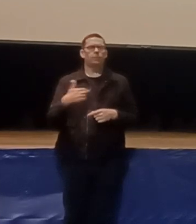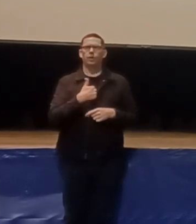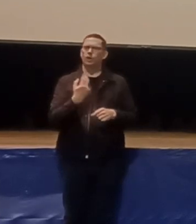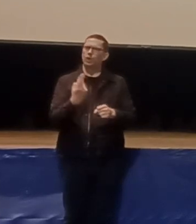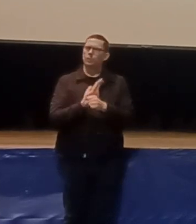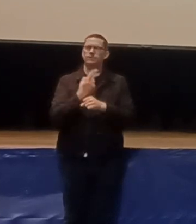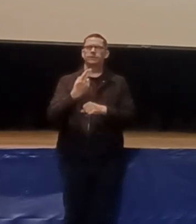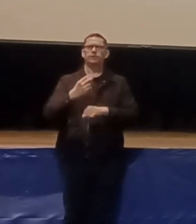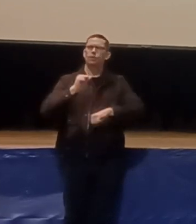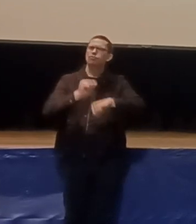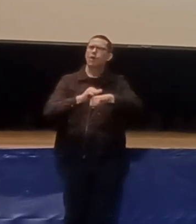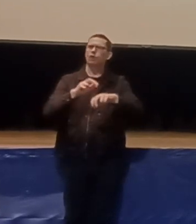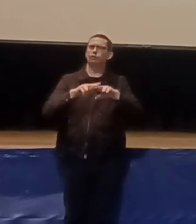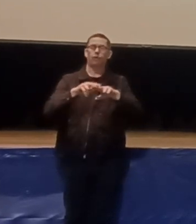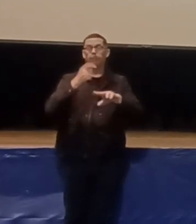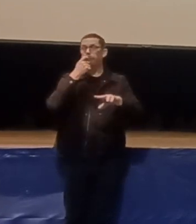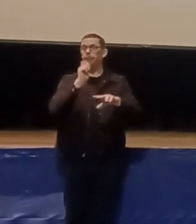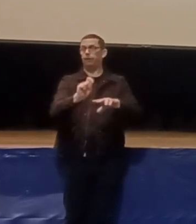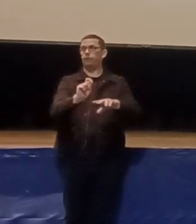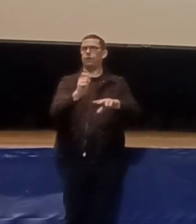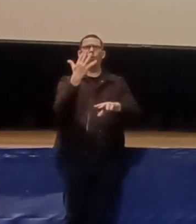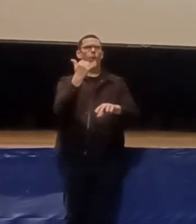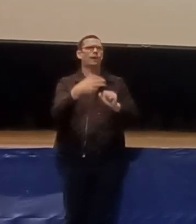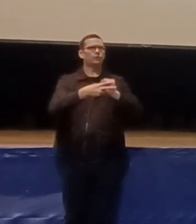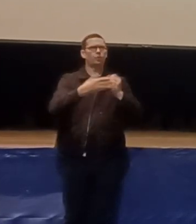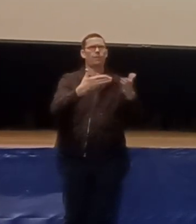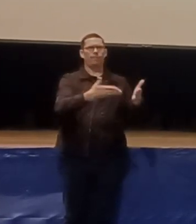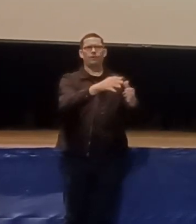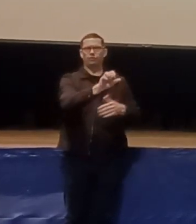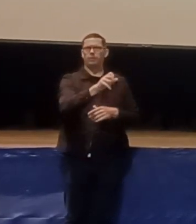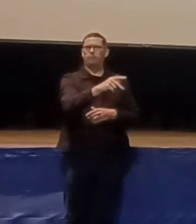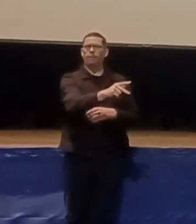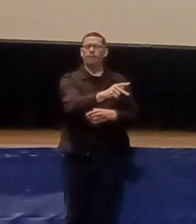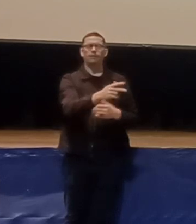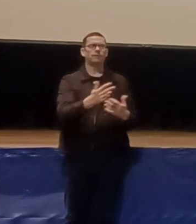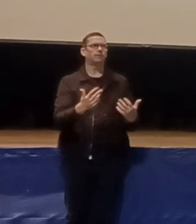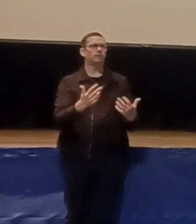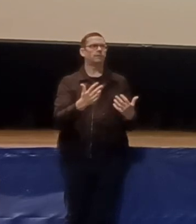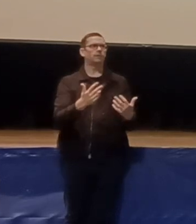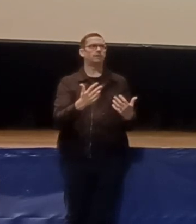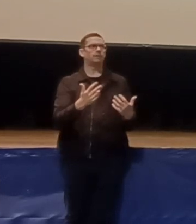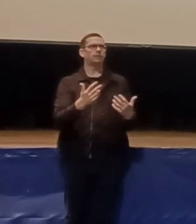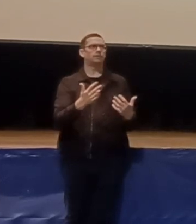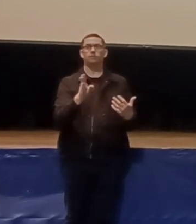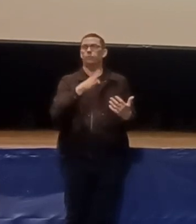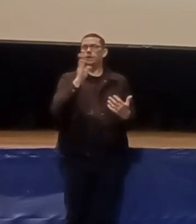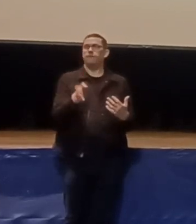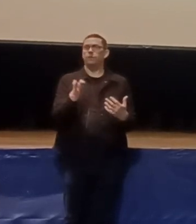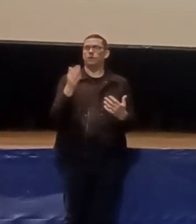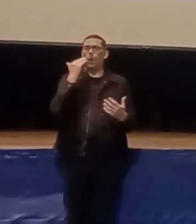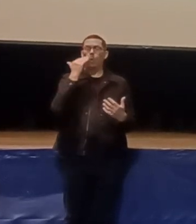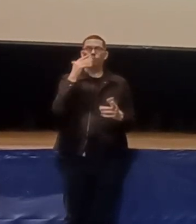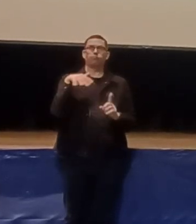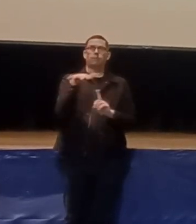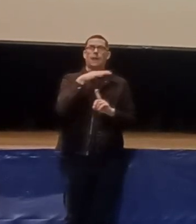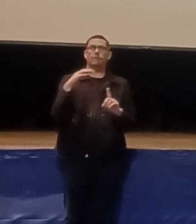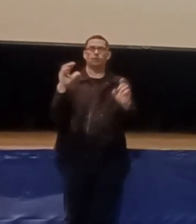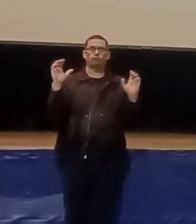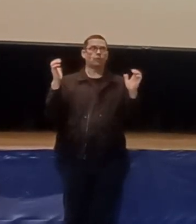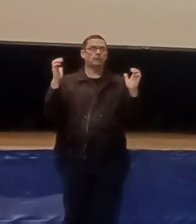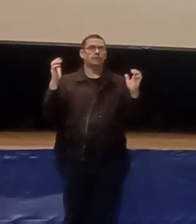salt, period, why it has to be stored in JP. And we never know with climate crisis if we're going to